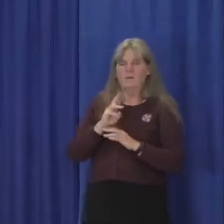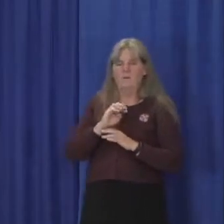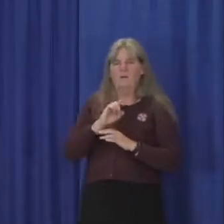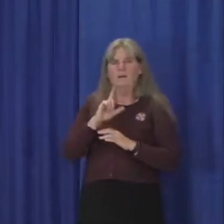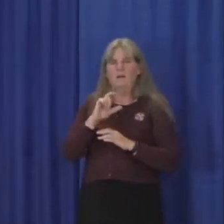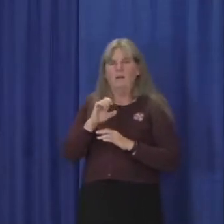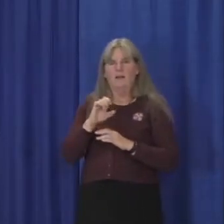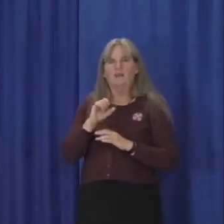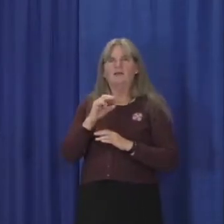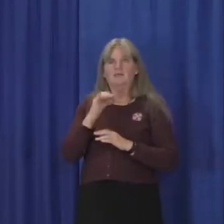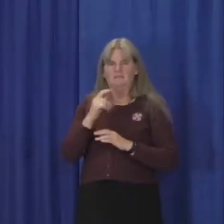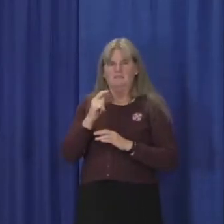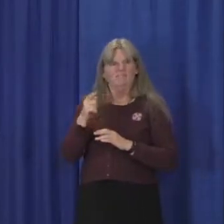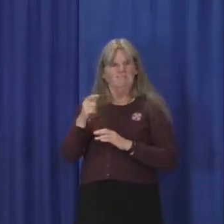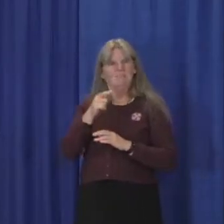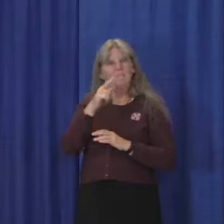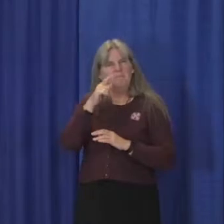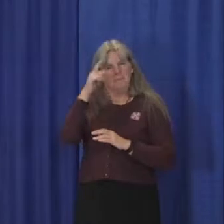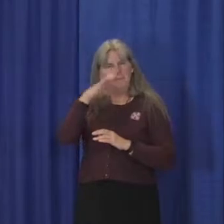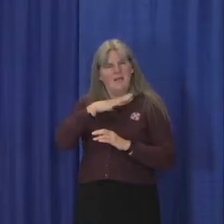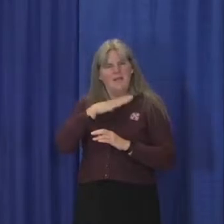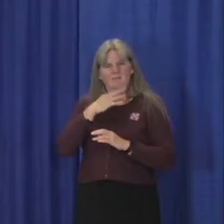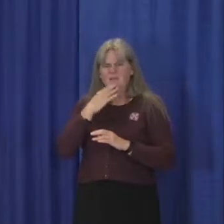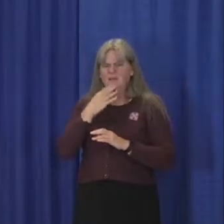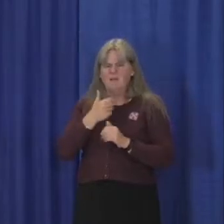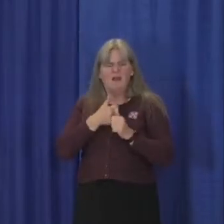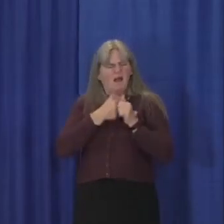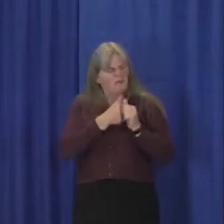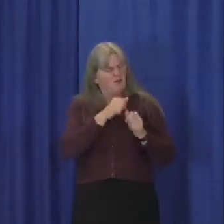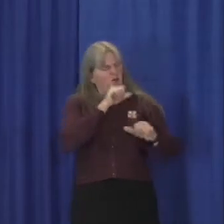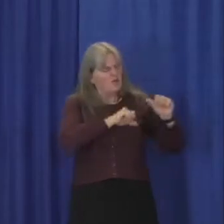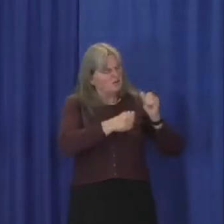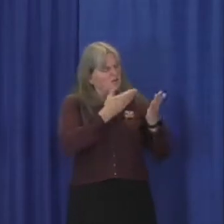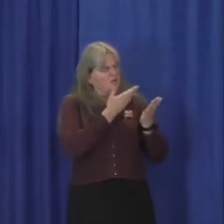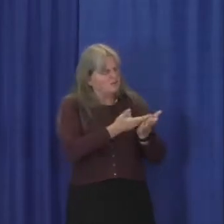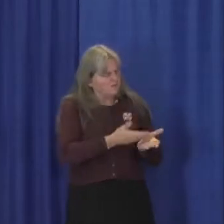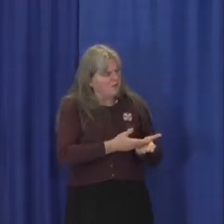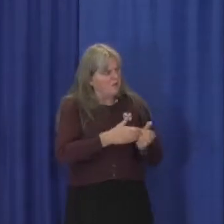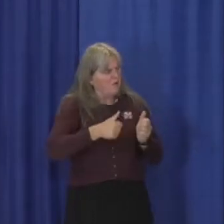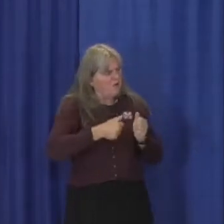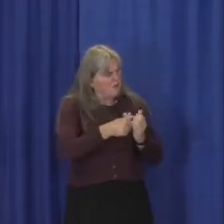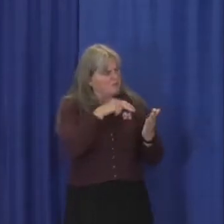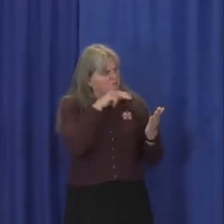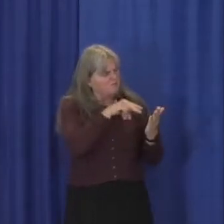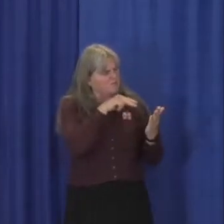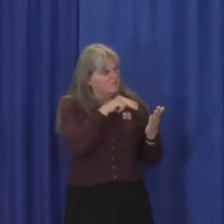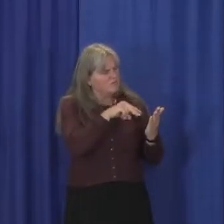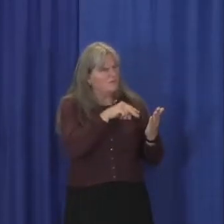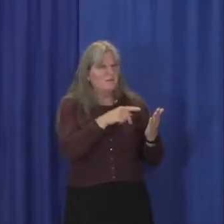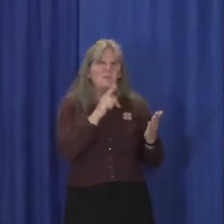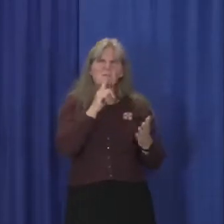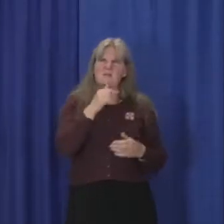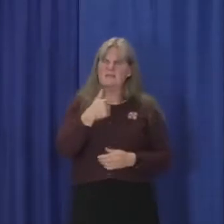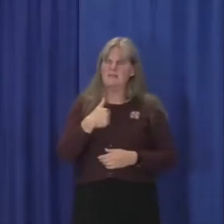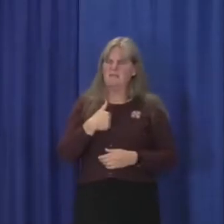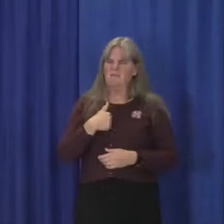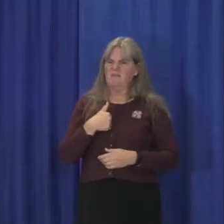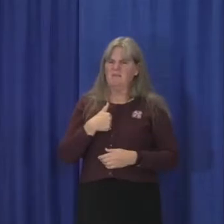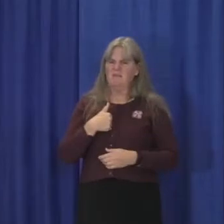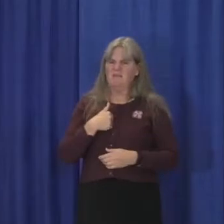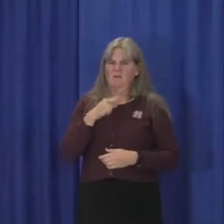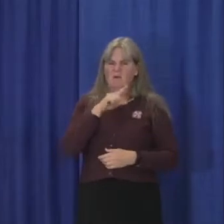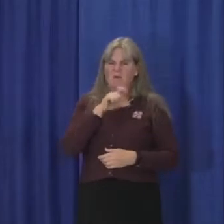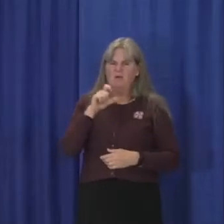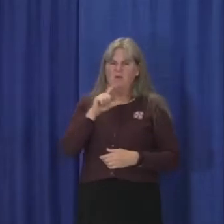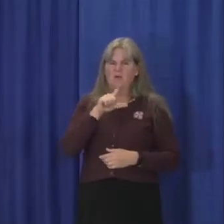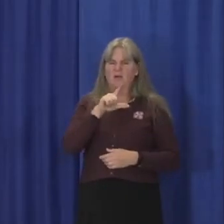get his vaccination. And he's like, I follow science, I follow the updates, and it comes down to, after